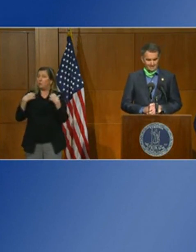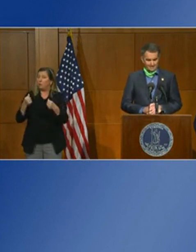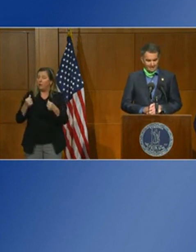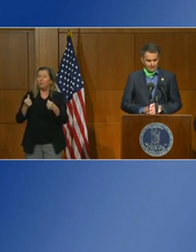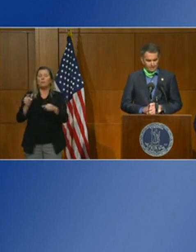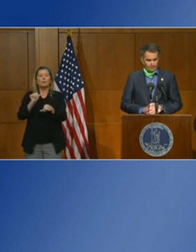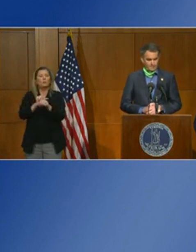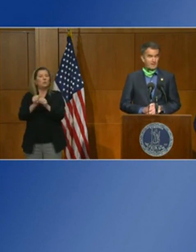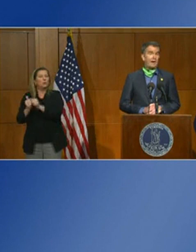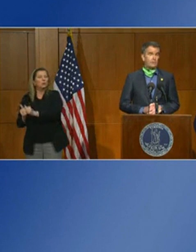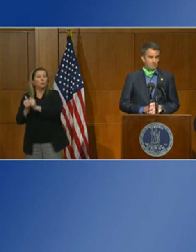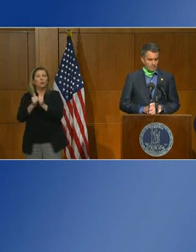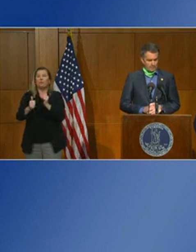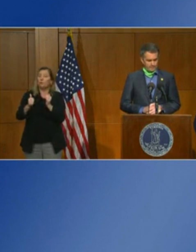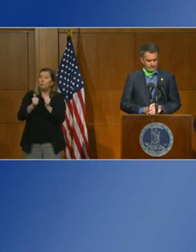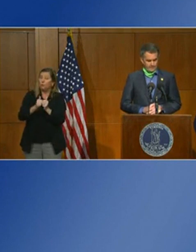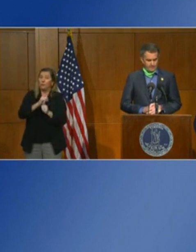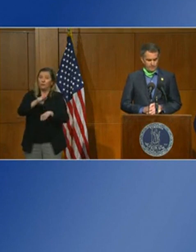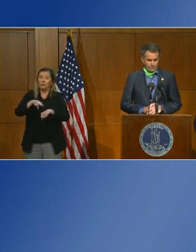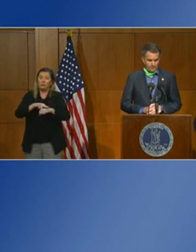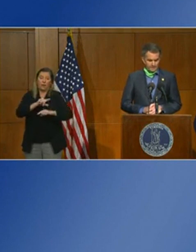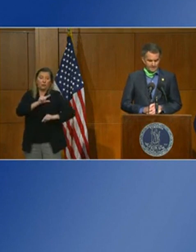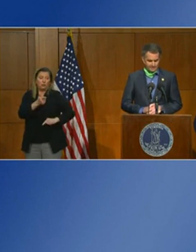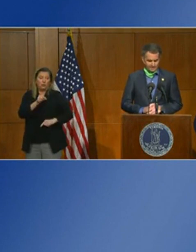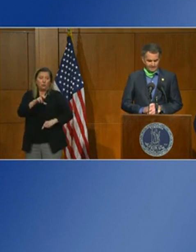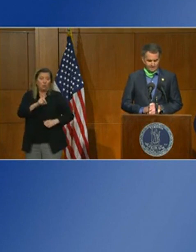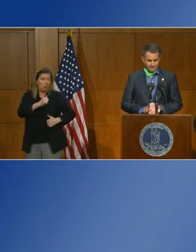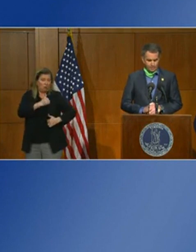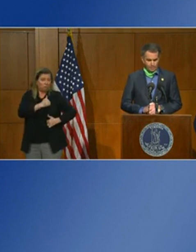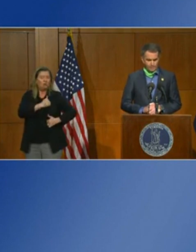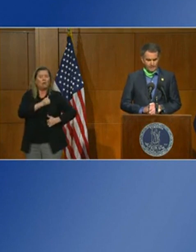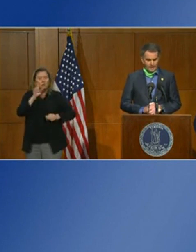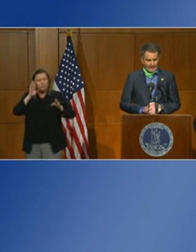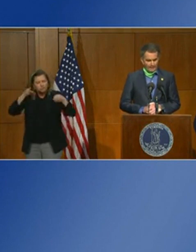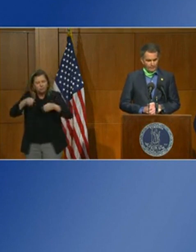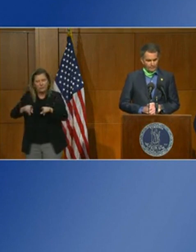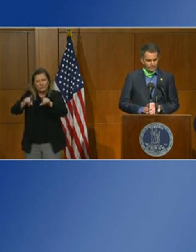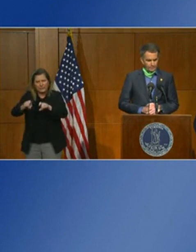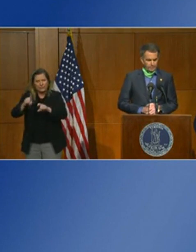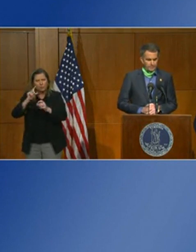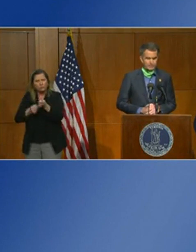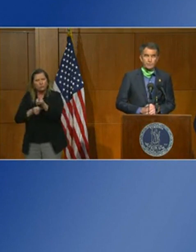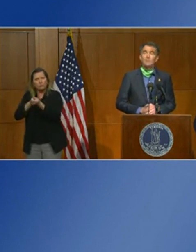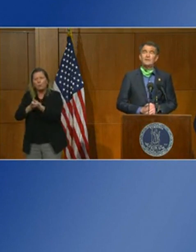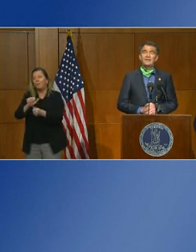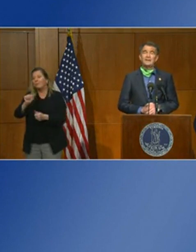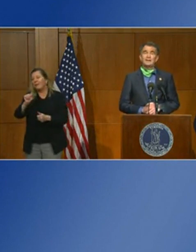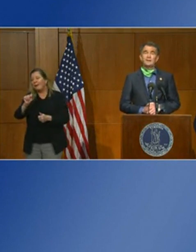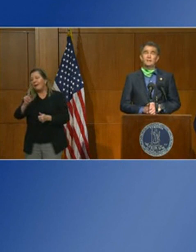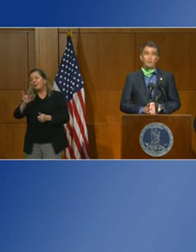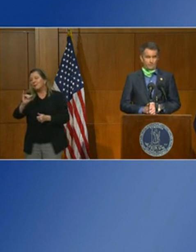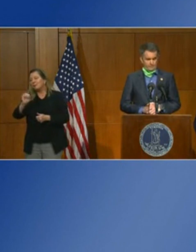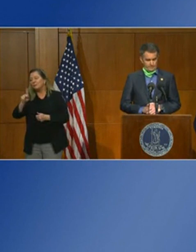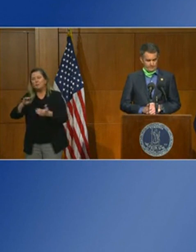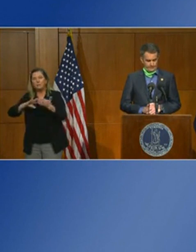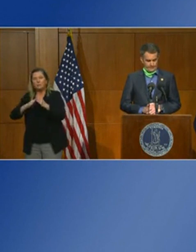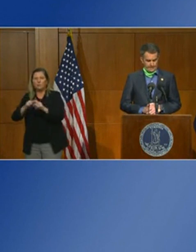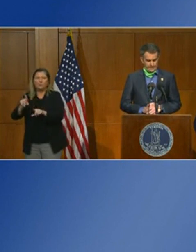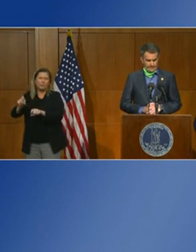working together with the National Guard to target testing and support at-risk communities who need it the